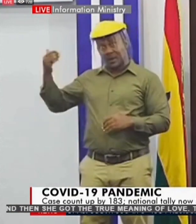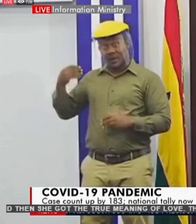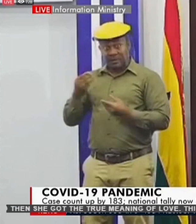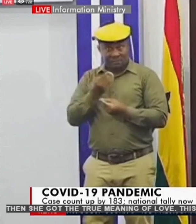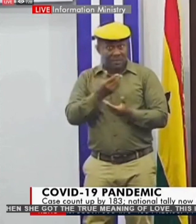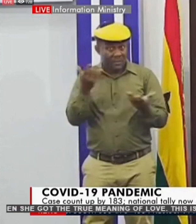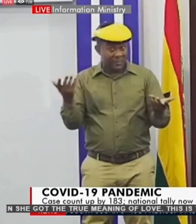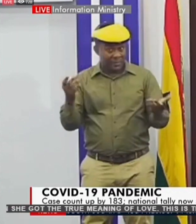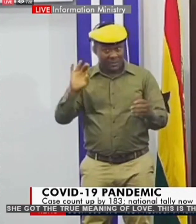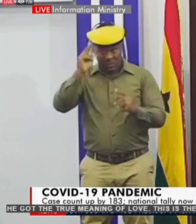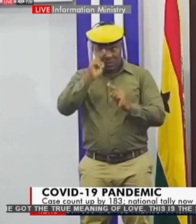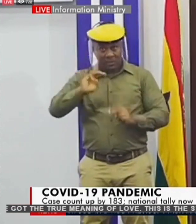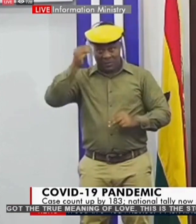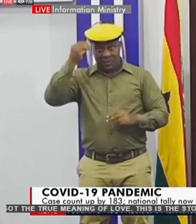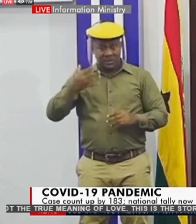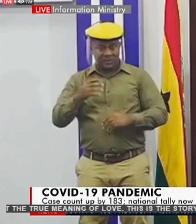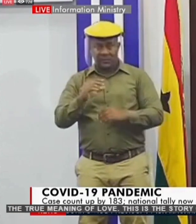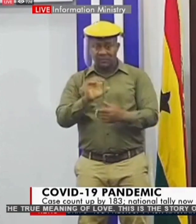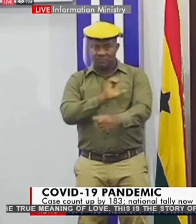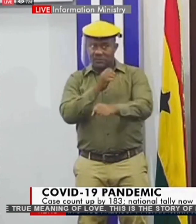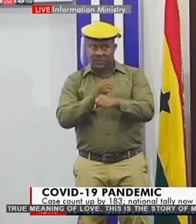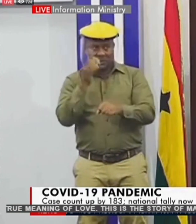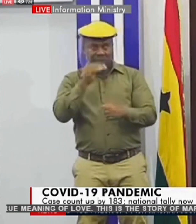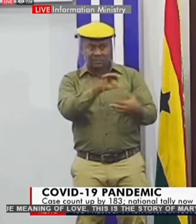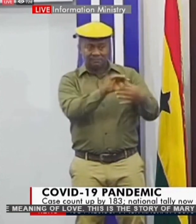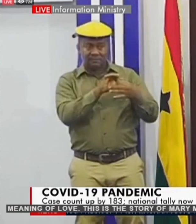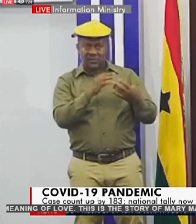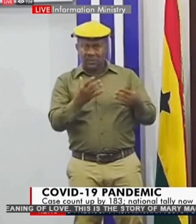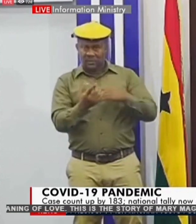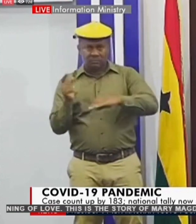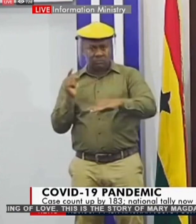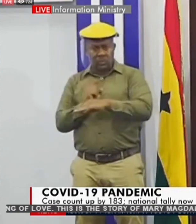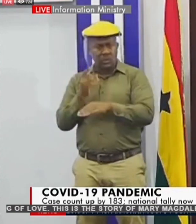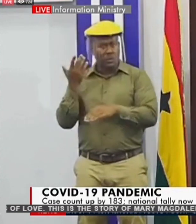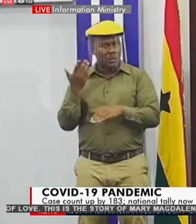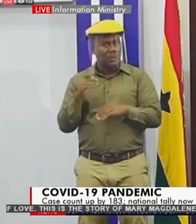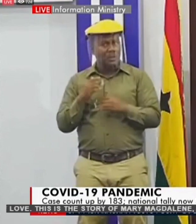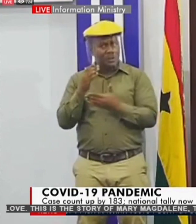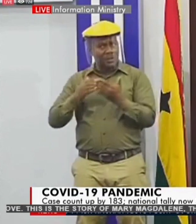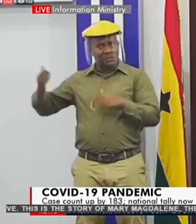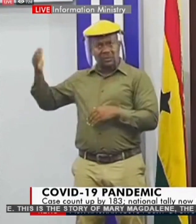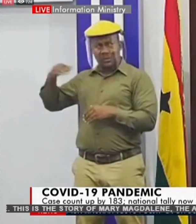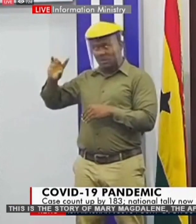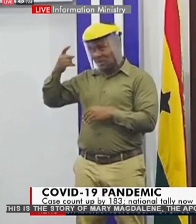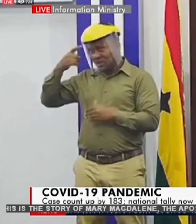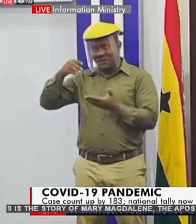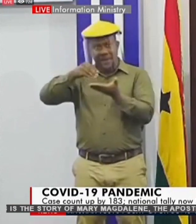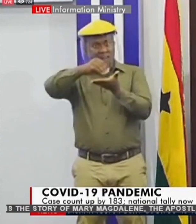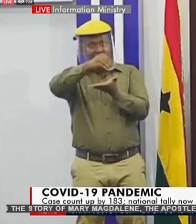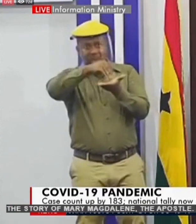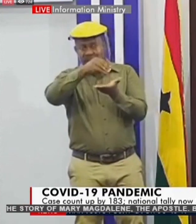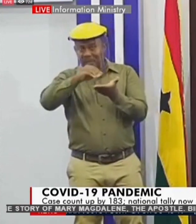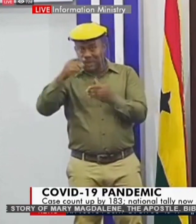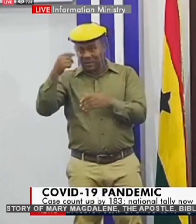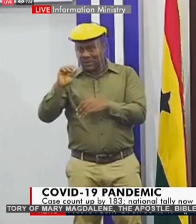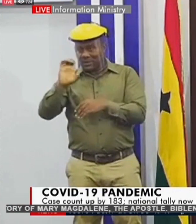the Honorable Minister for Energy will join us with an update on some payments that the government has made to the